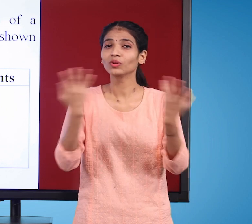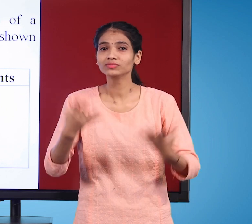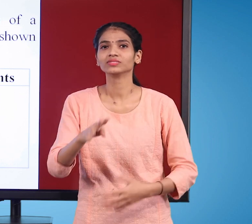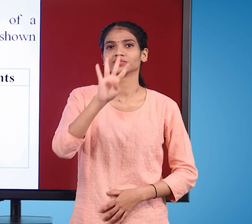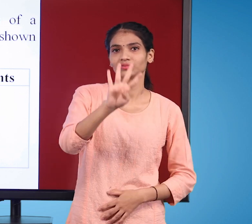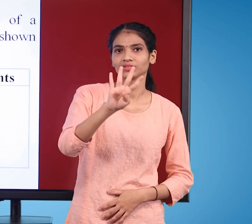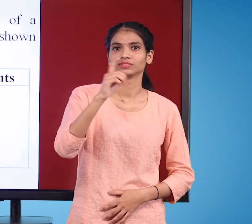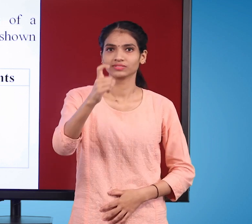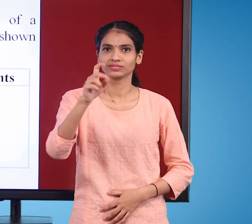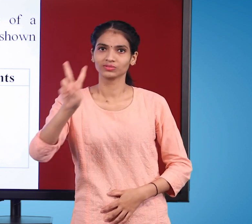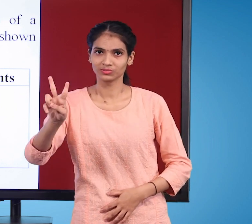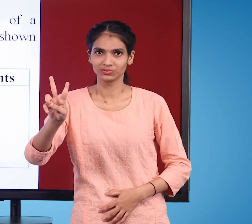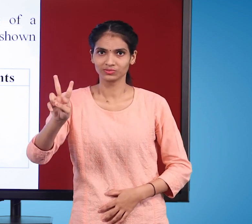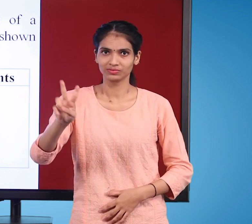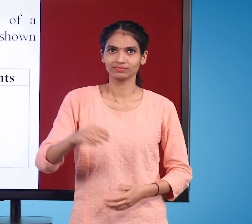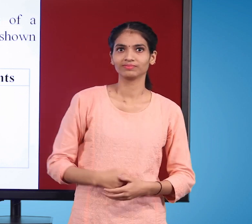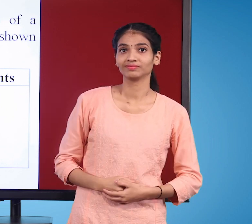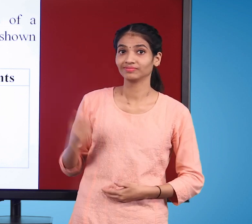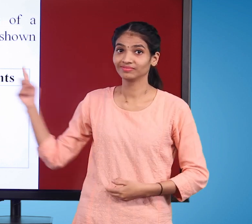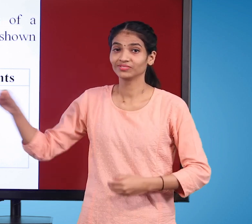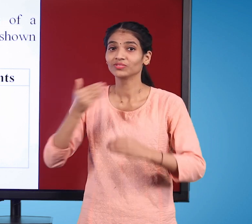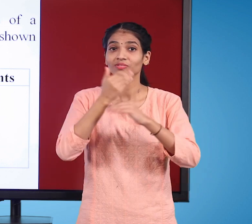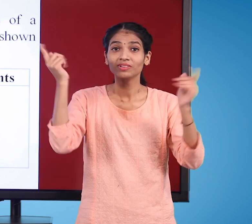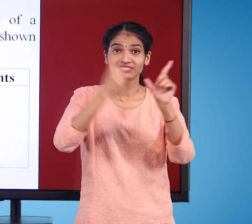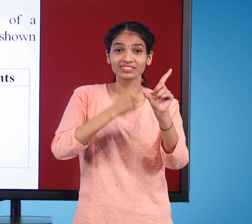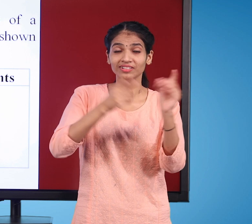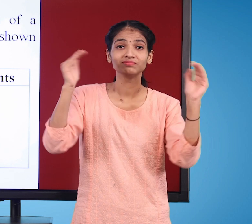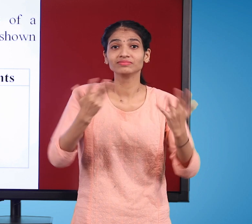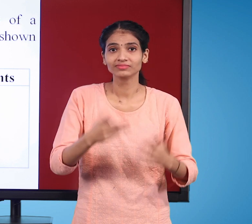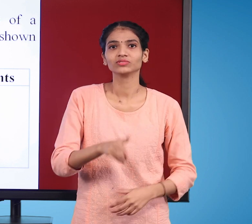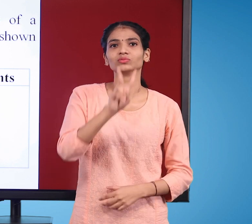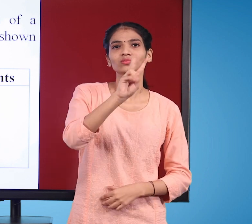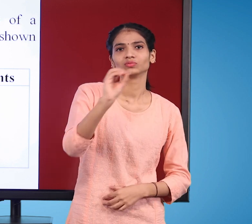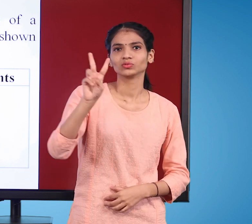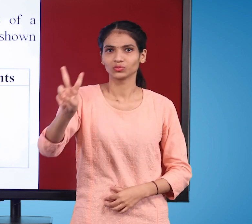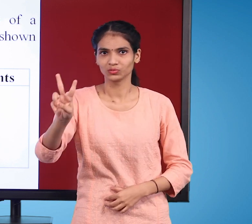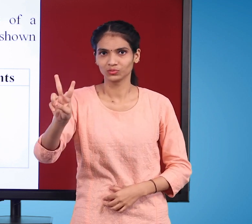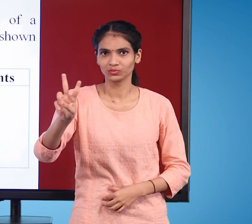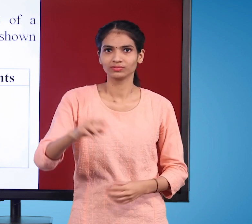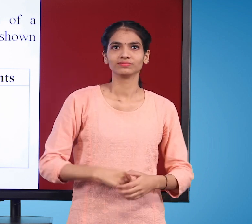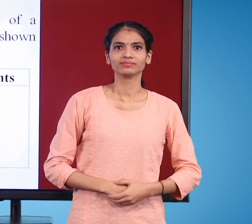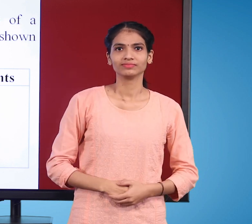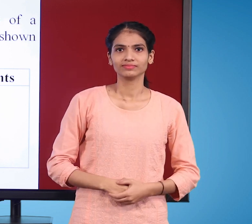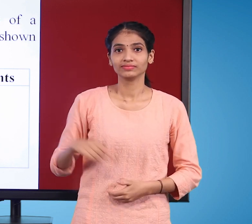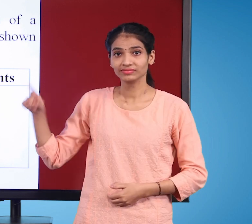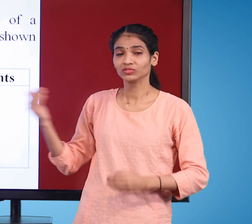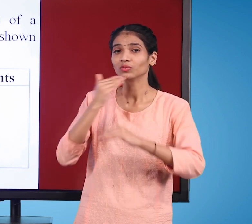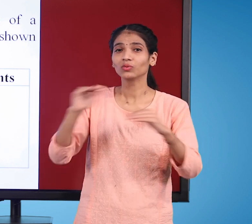472, 2000, 472, 2002, 600, 2004,